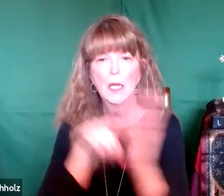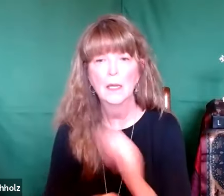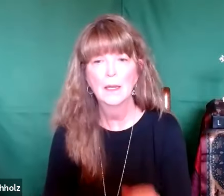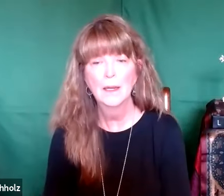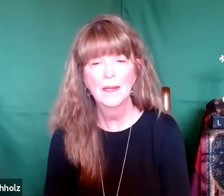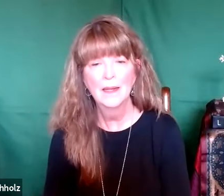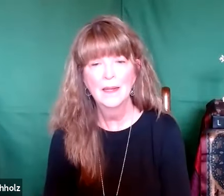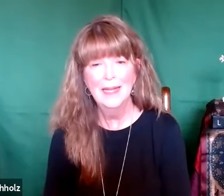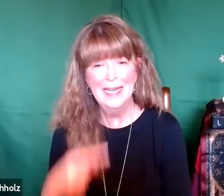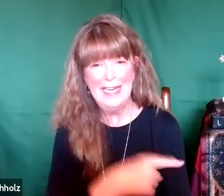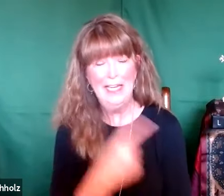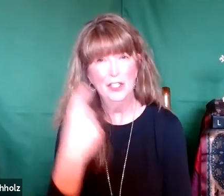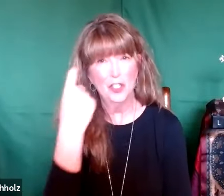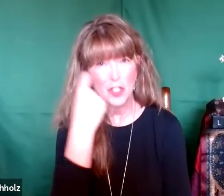He had been hired to kill.